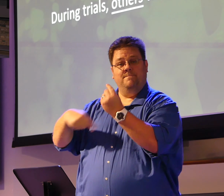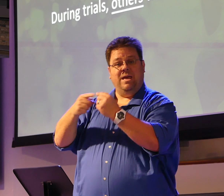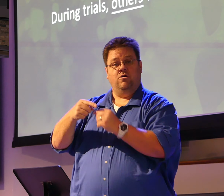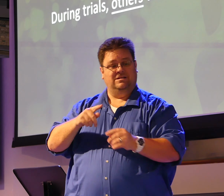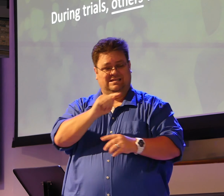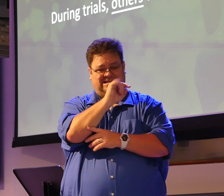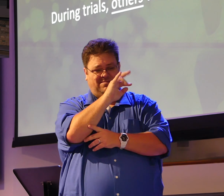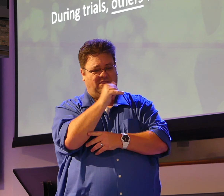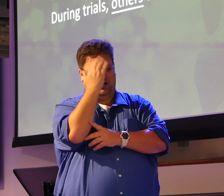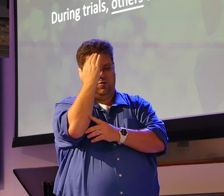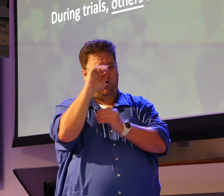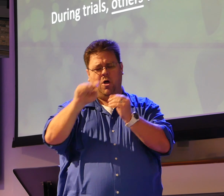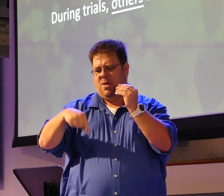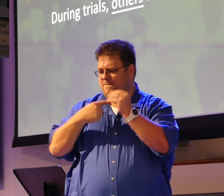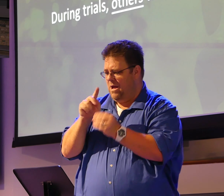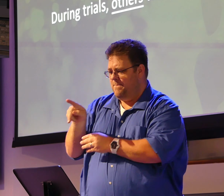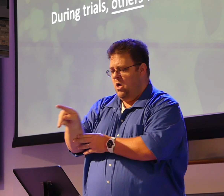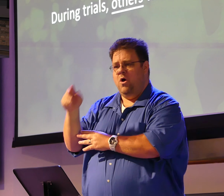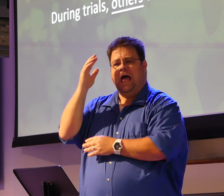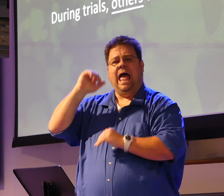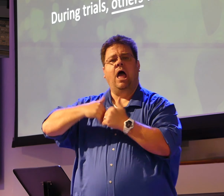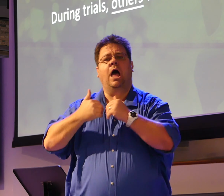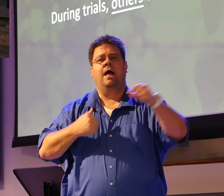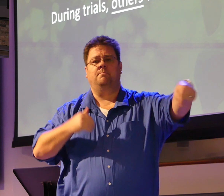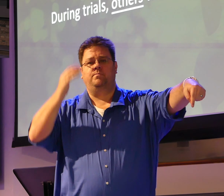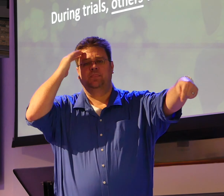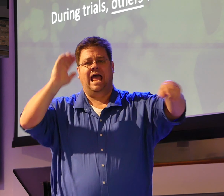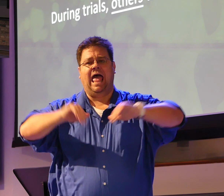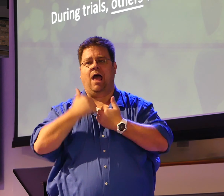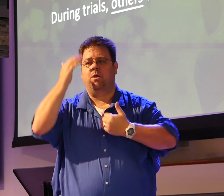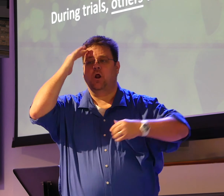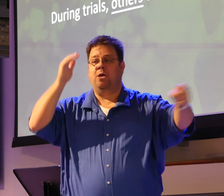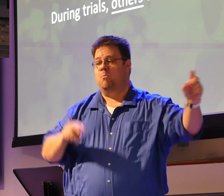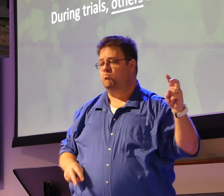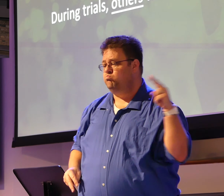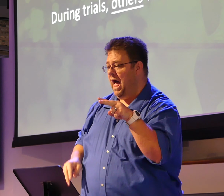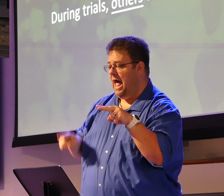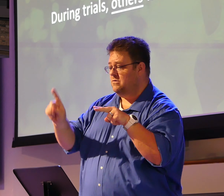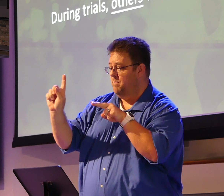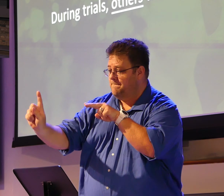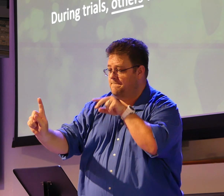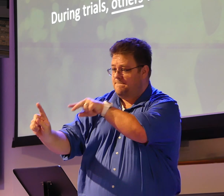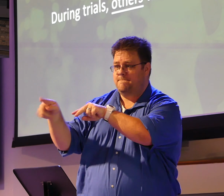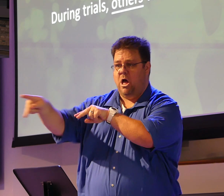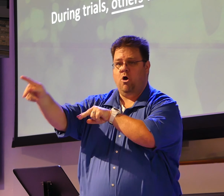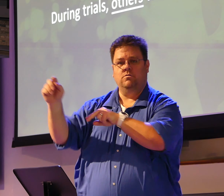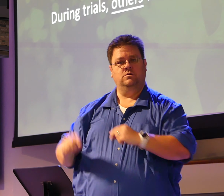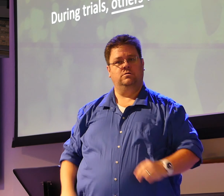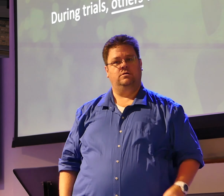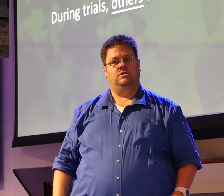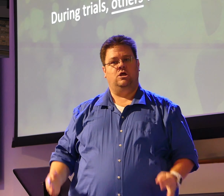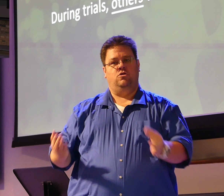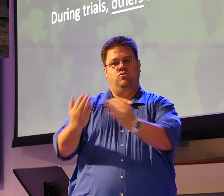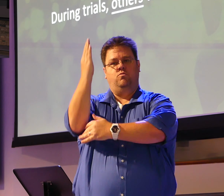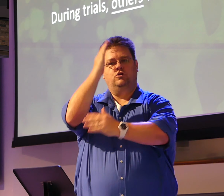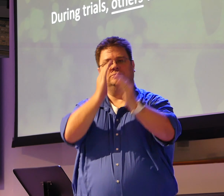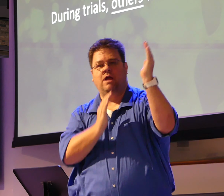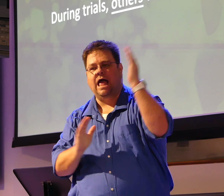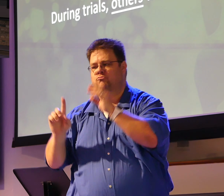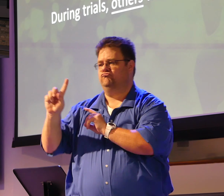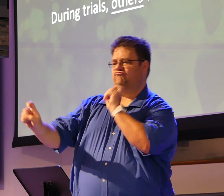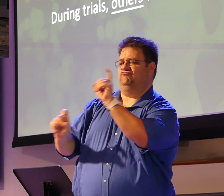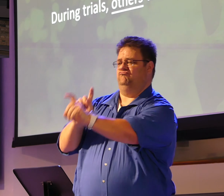how how did timothy know all about paul because he watched paul during these times of